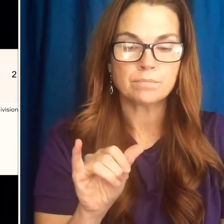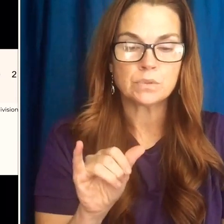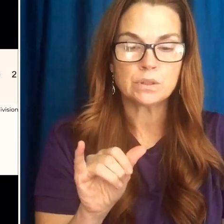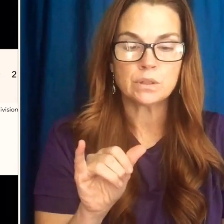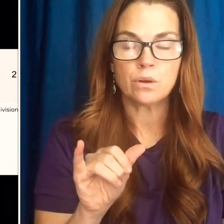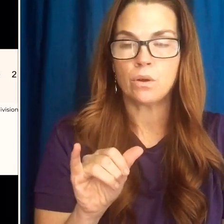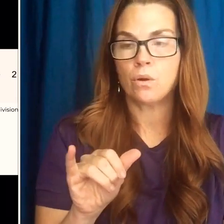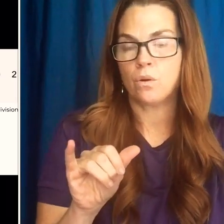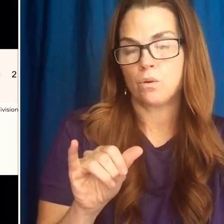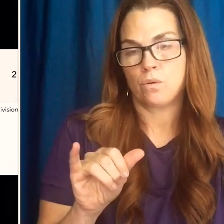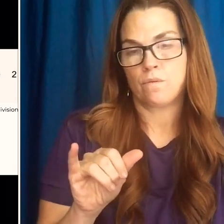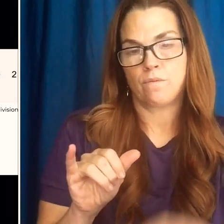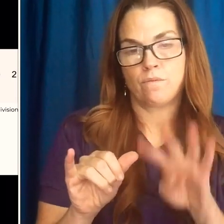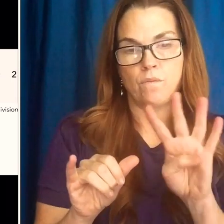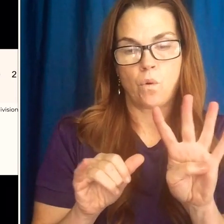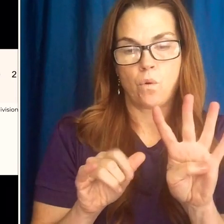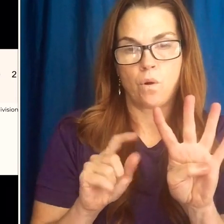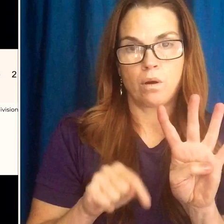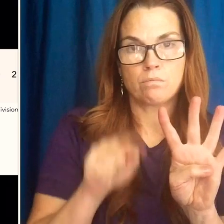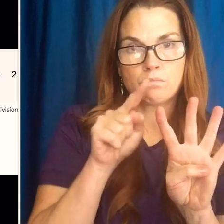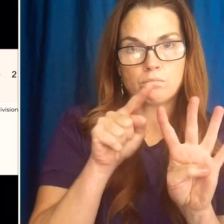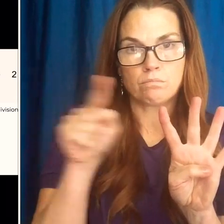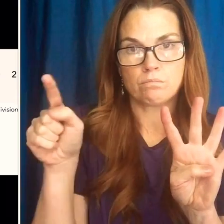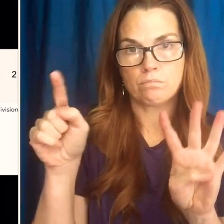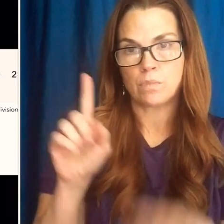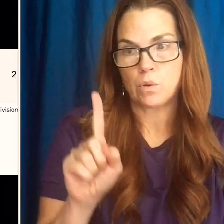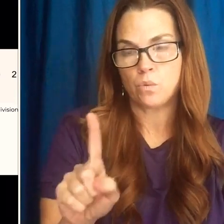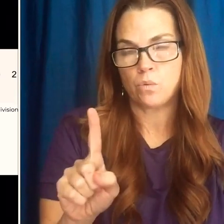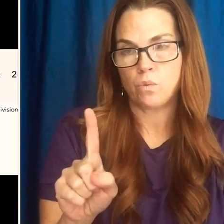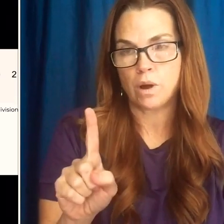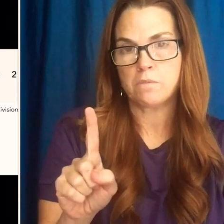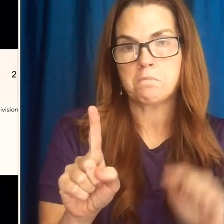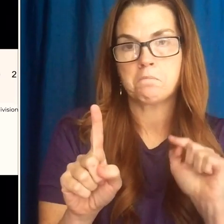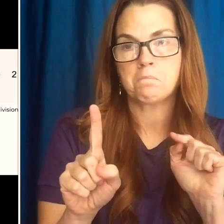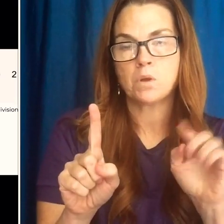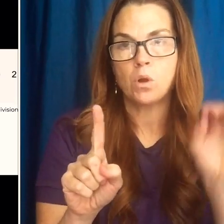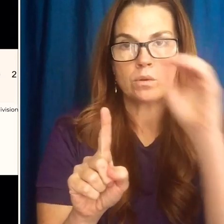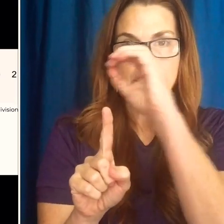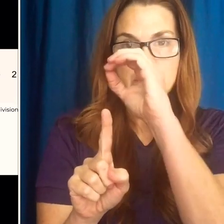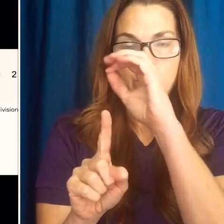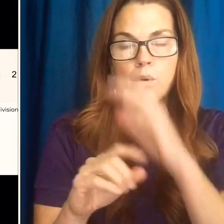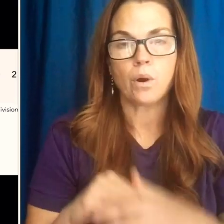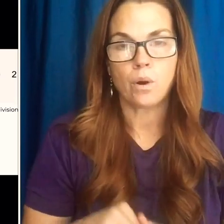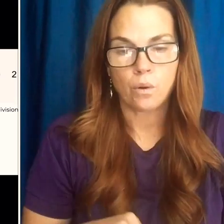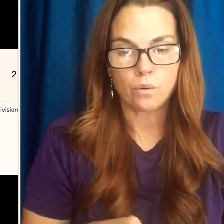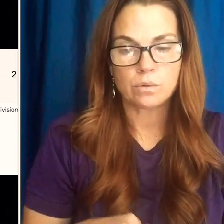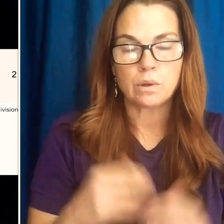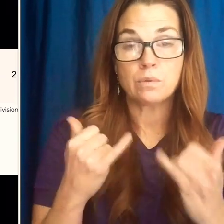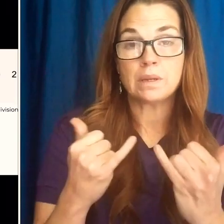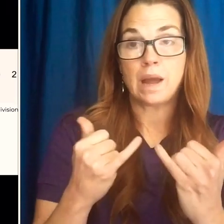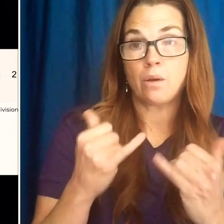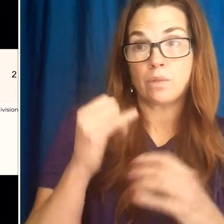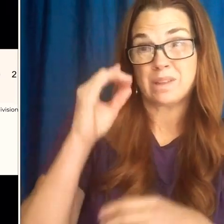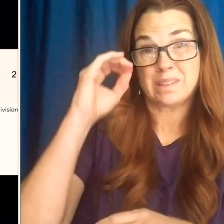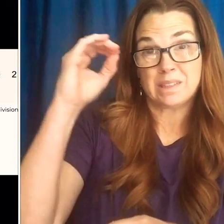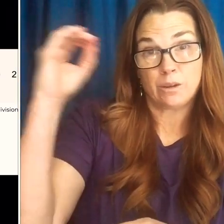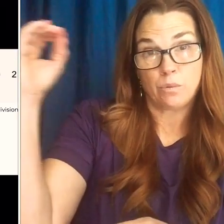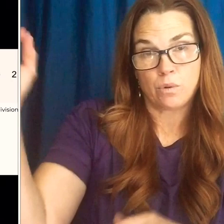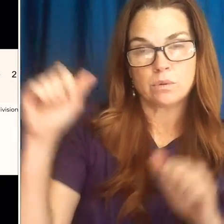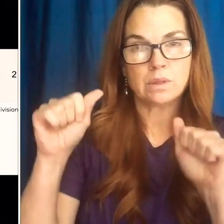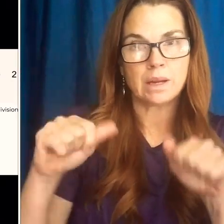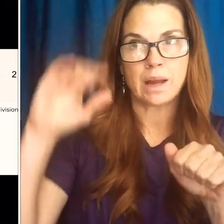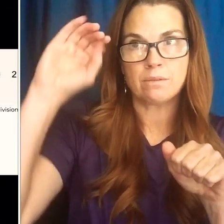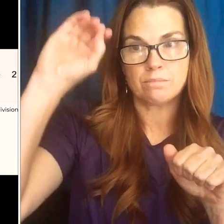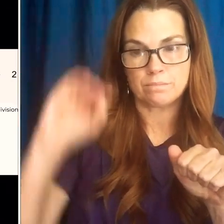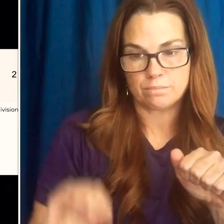and when I subtract, I get 1 as a remainder. But since I added zeros, I can bring down a 0 and keep going. 4